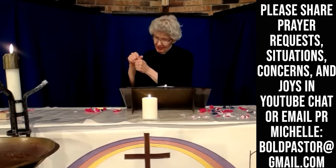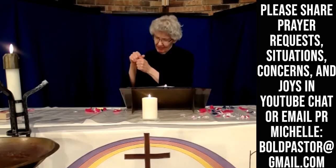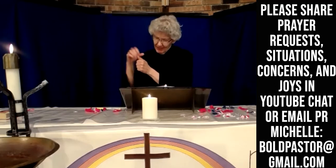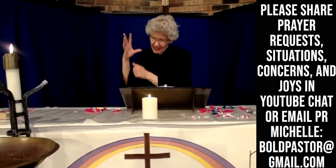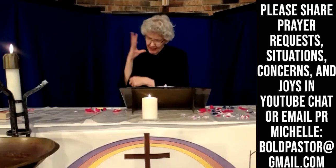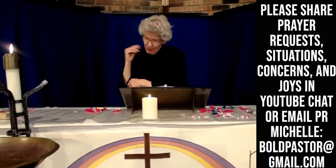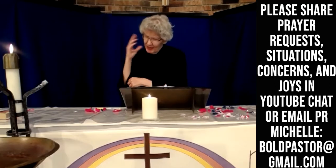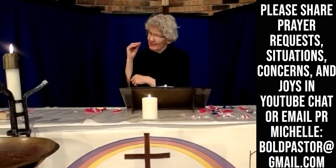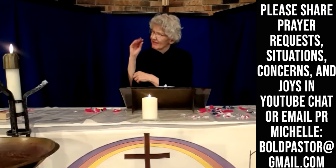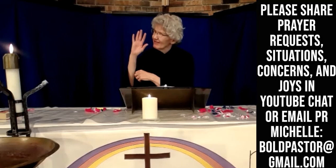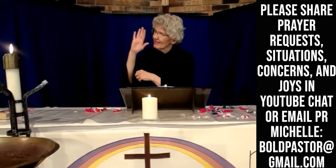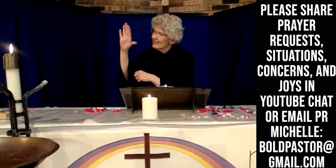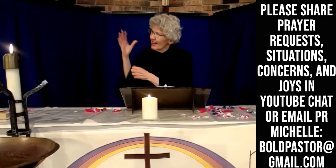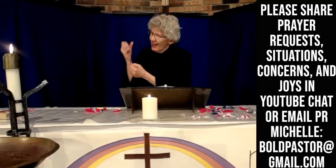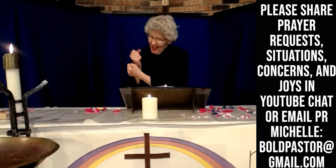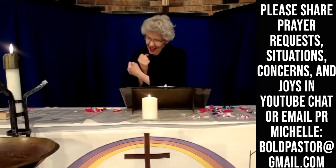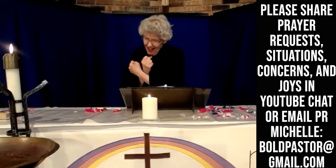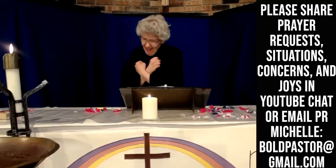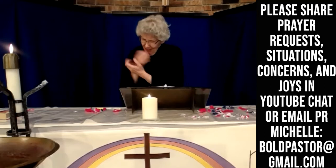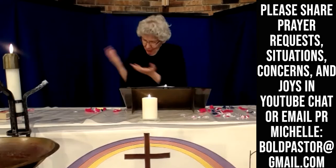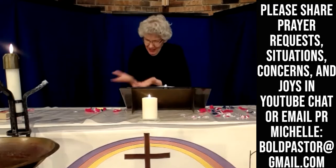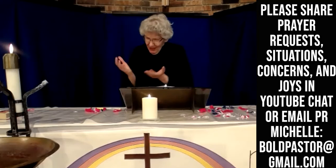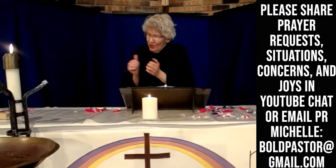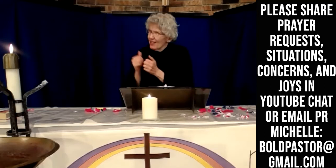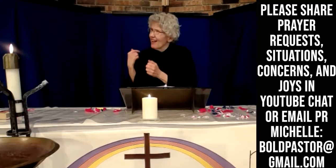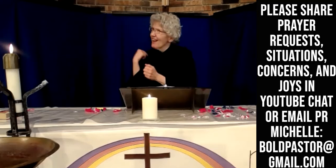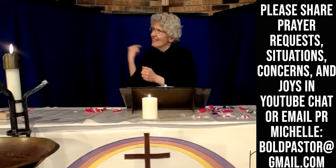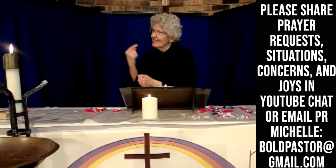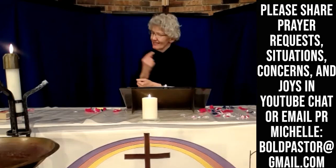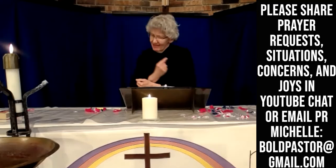Help us remember and experience your loving